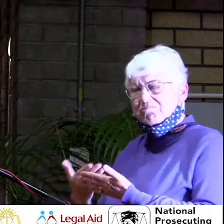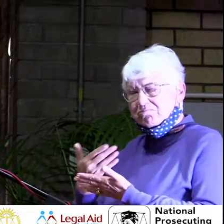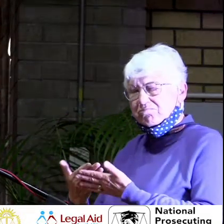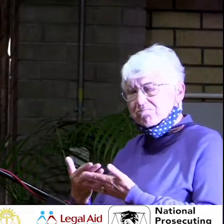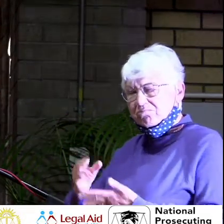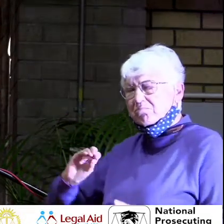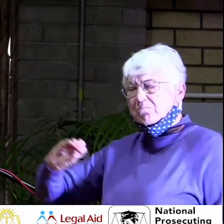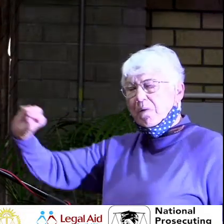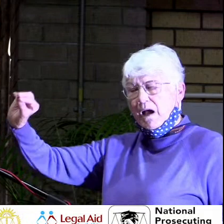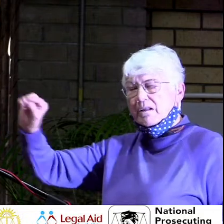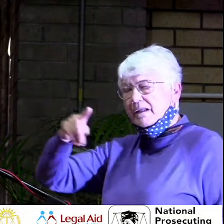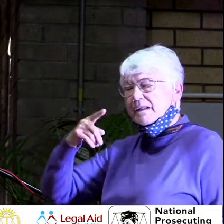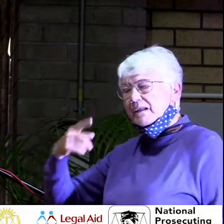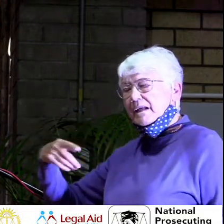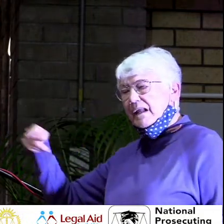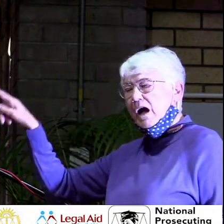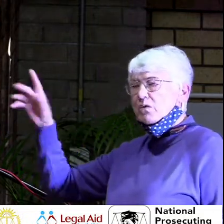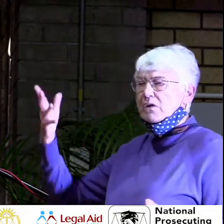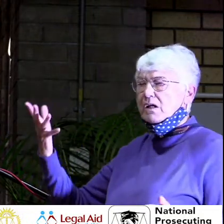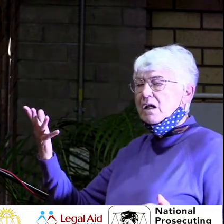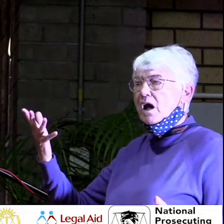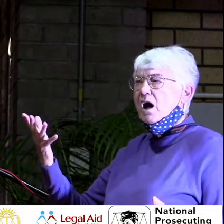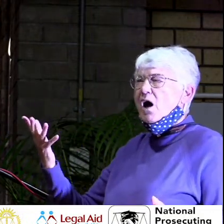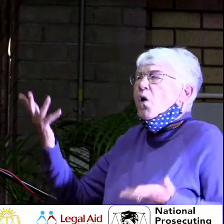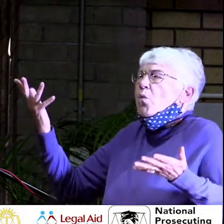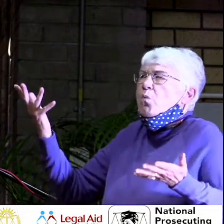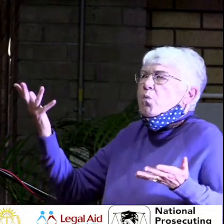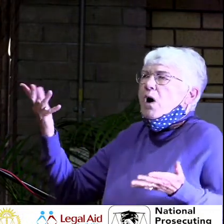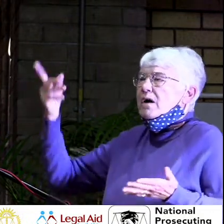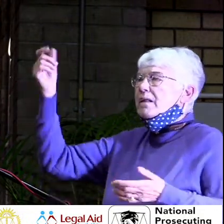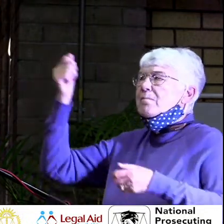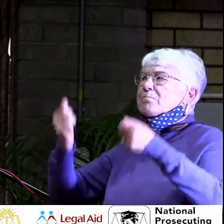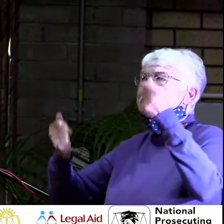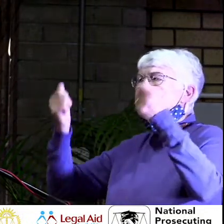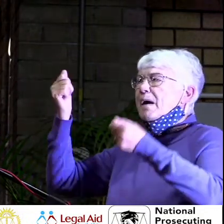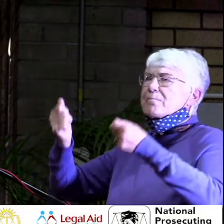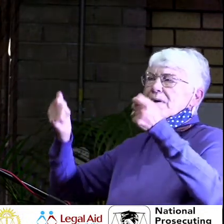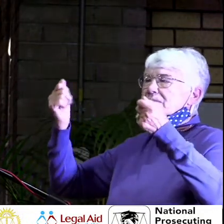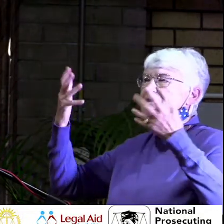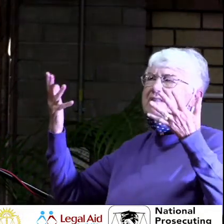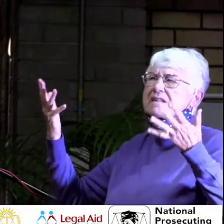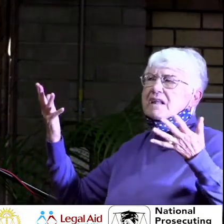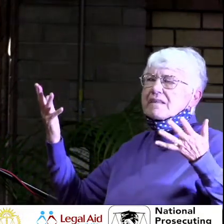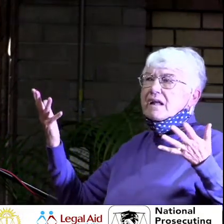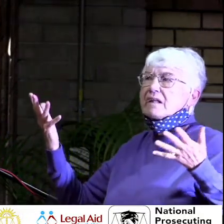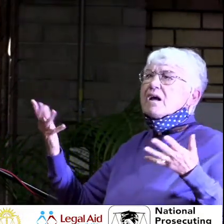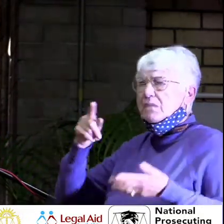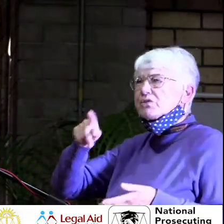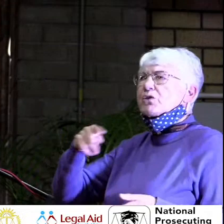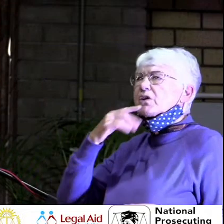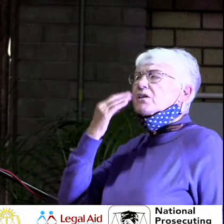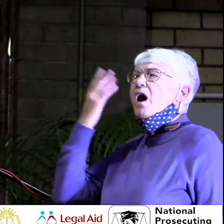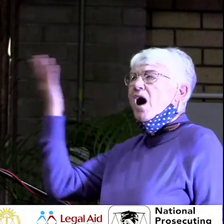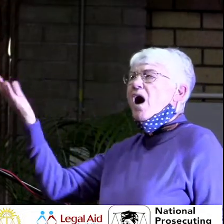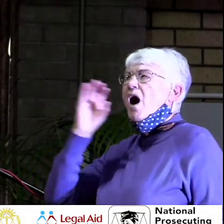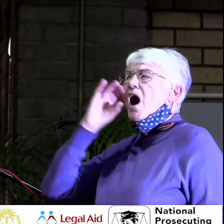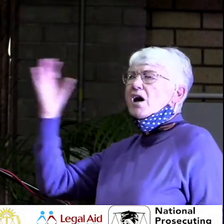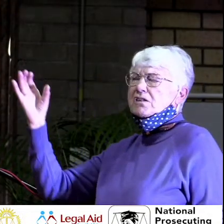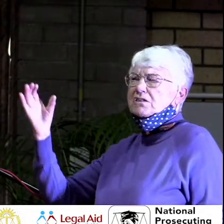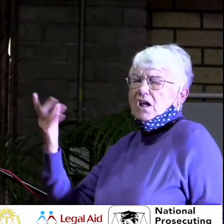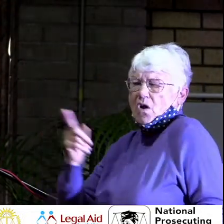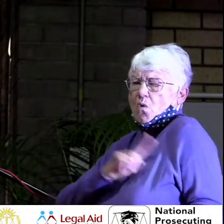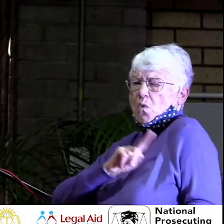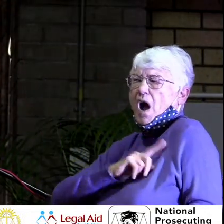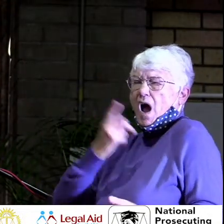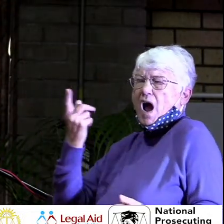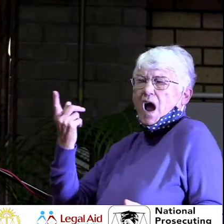it, why did the magistrate give bail? We can find out what went wrong and whether there were any problems. So those were the